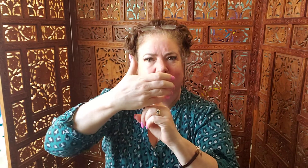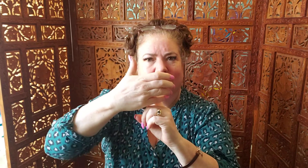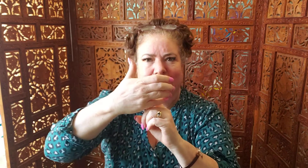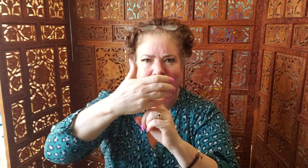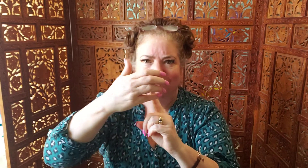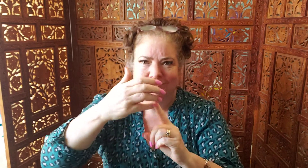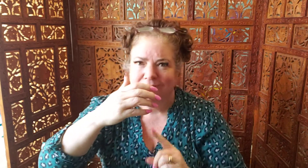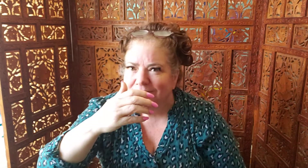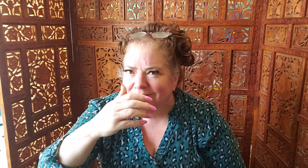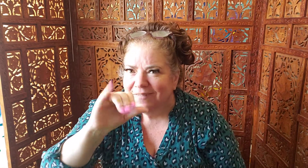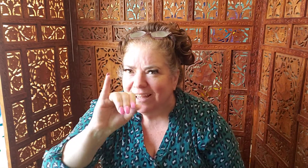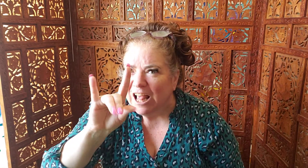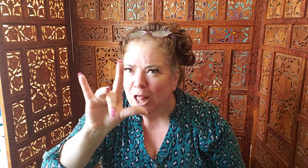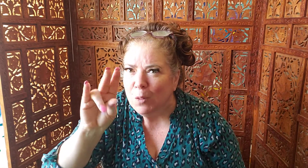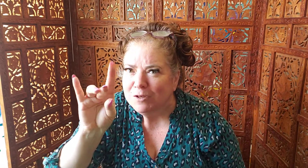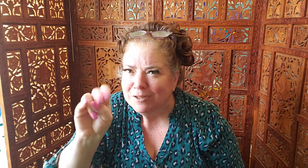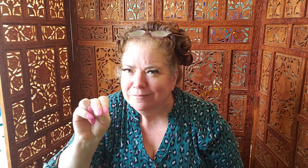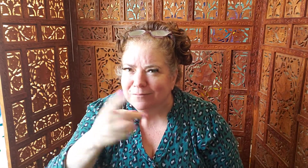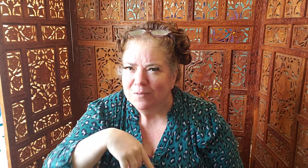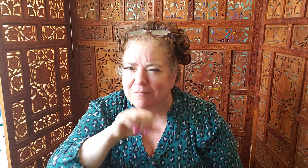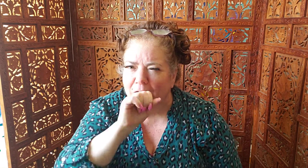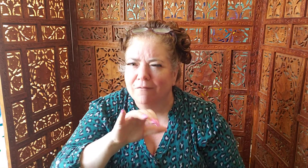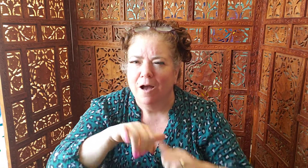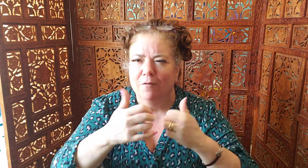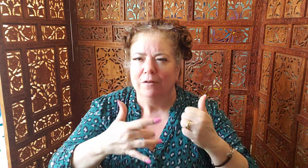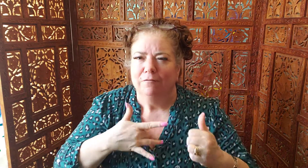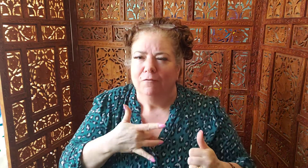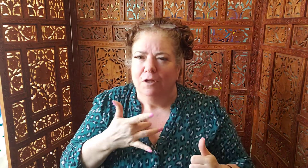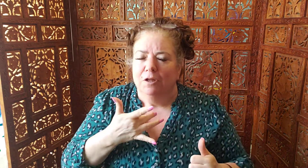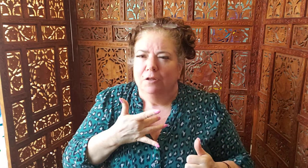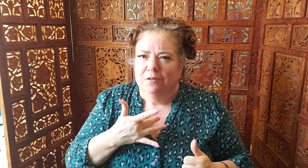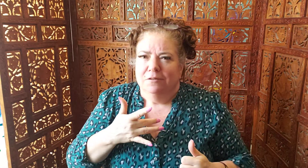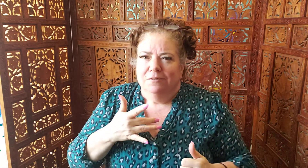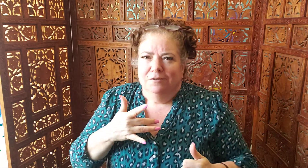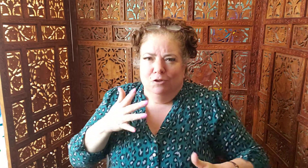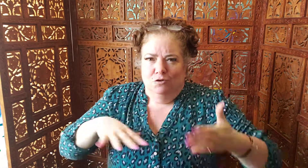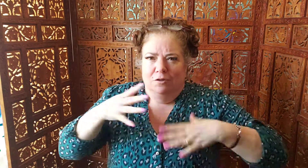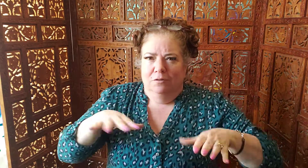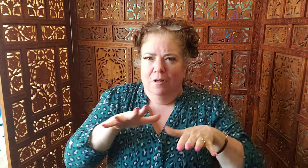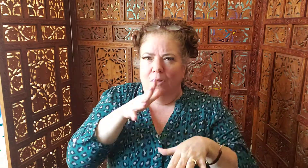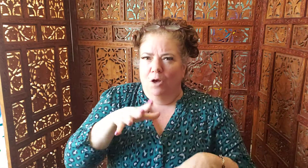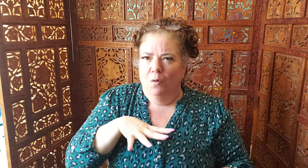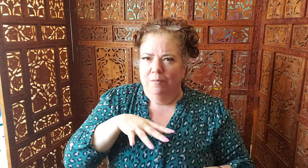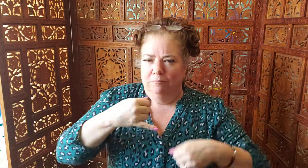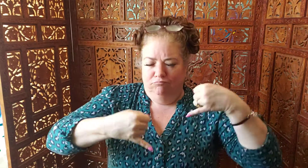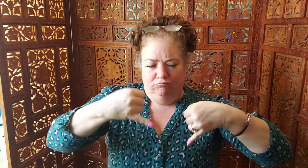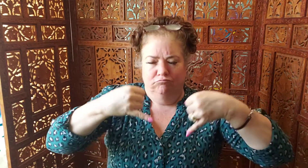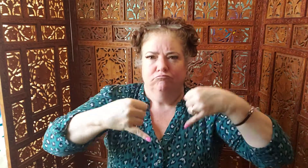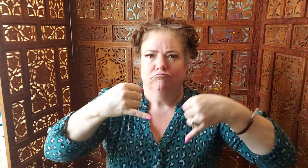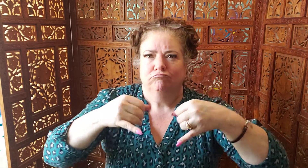We love how it feels, putting on heels, causing confusion.